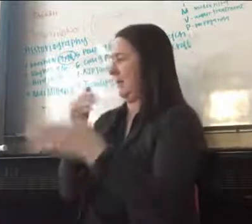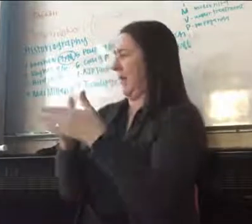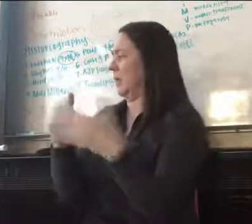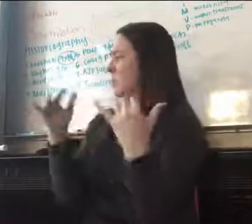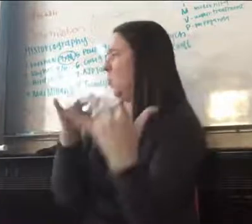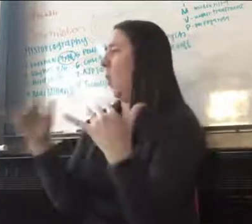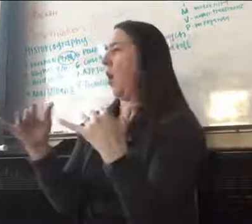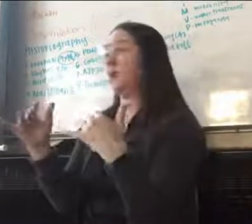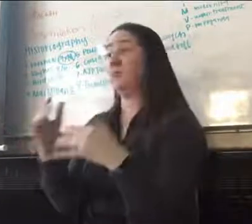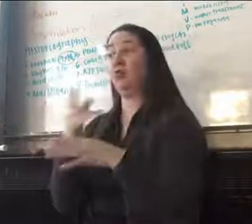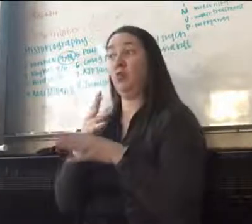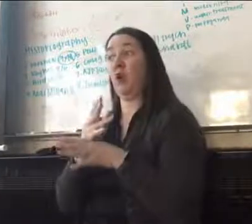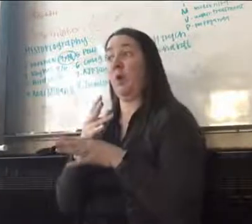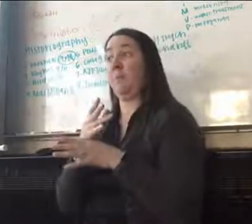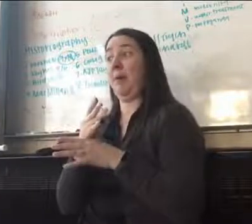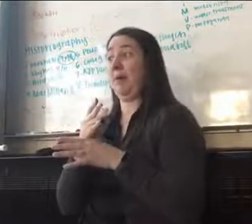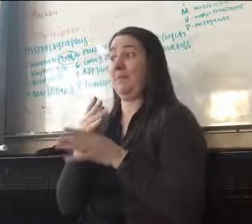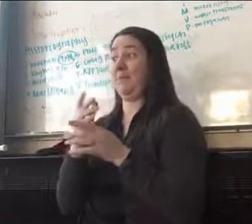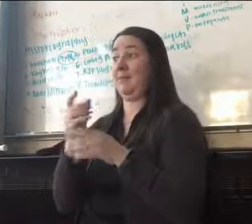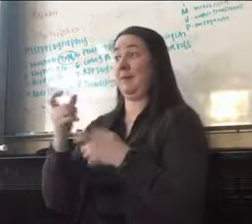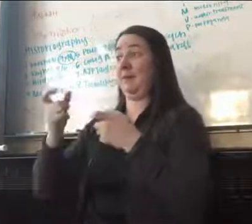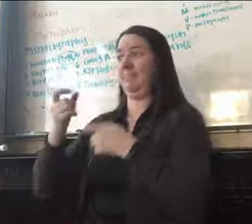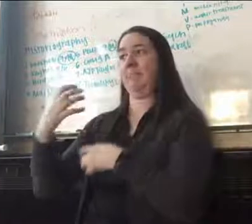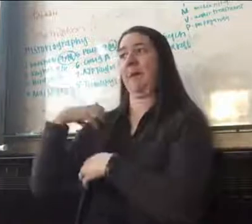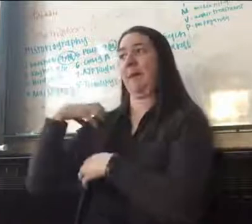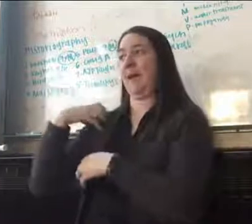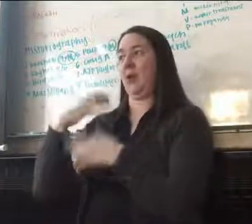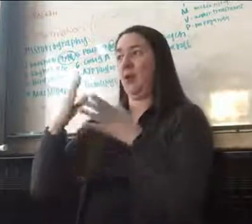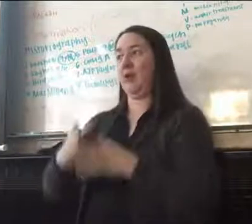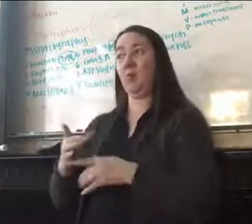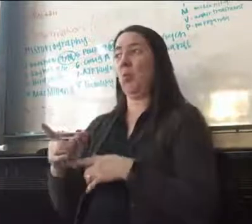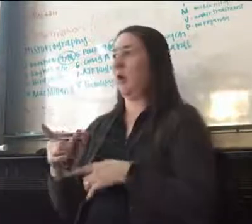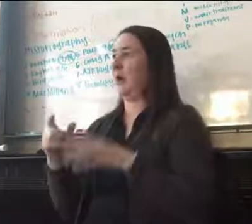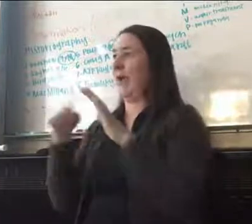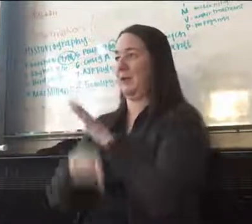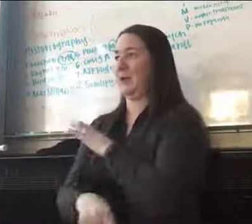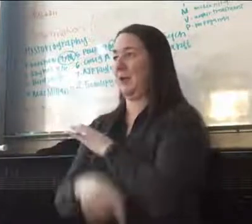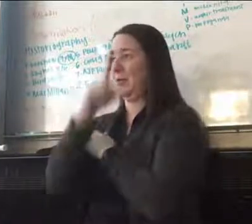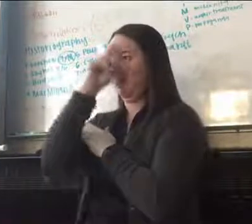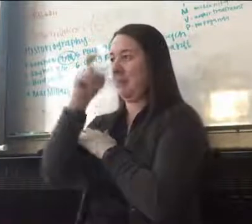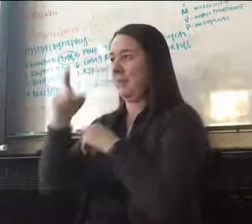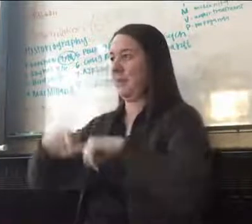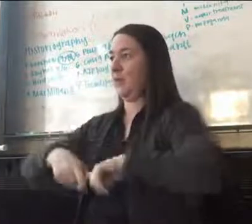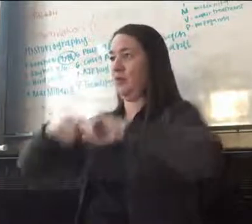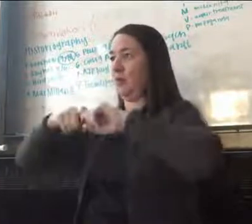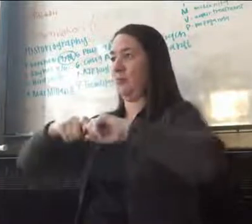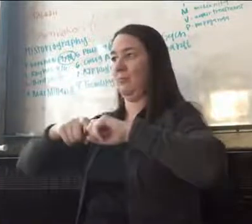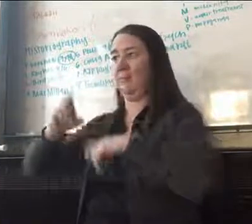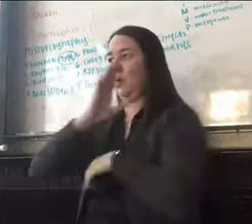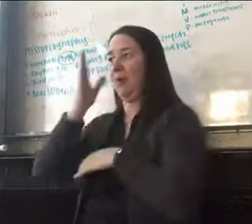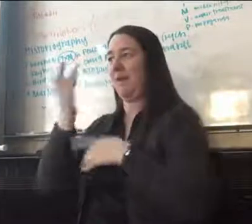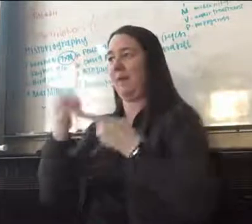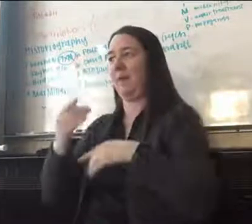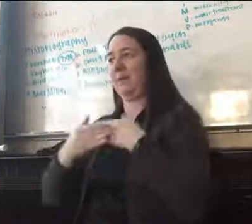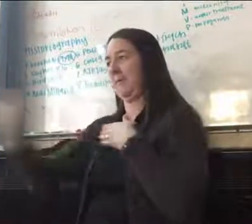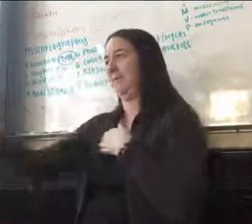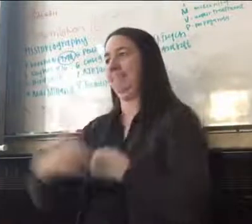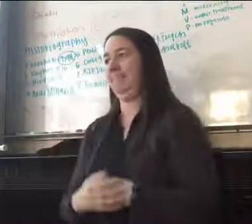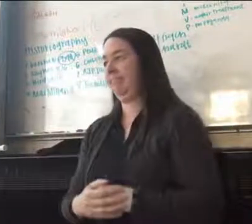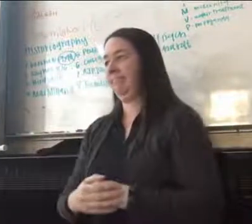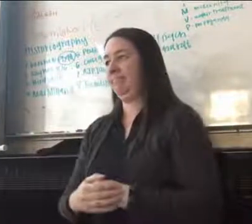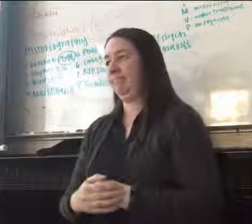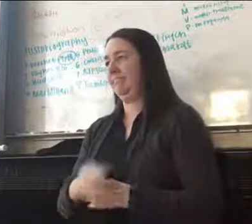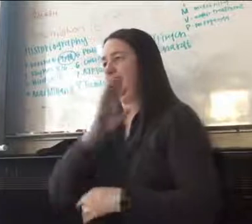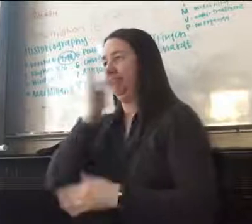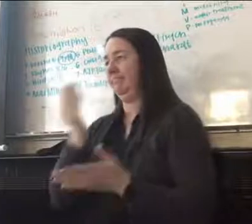Some of the German commanders actually were executed because they decided to do this truce. It never happens again in the war. So a good thing,